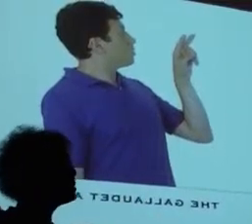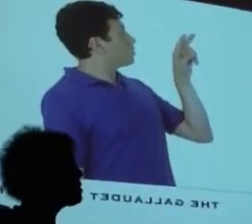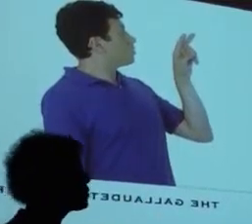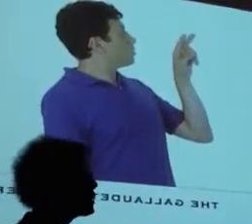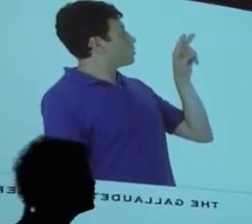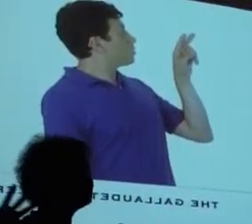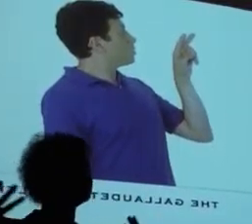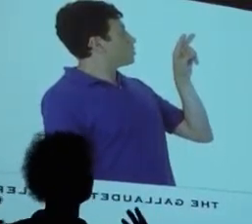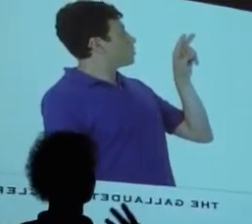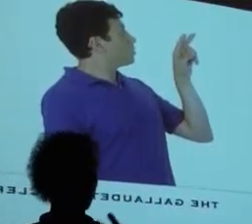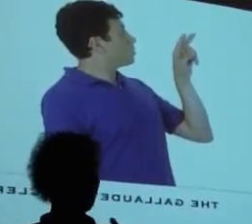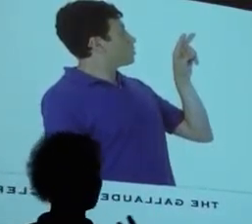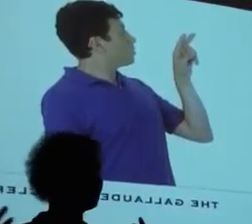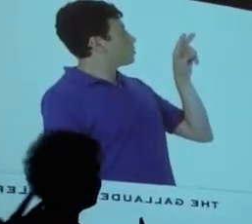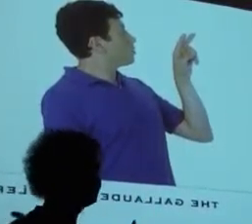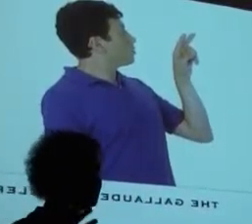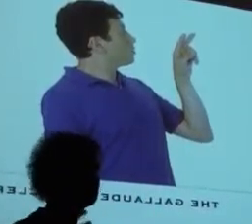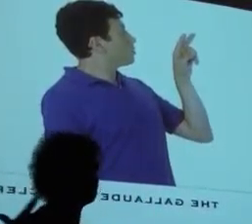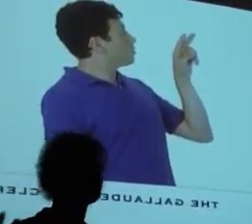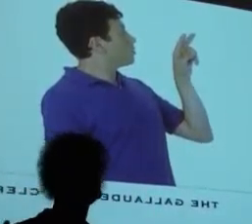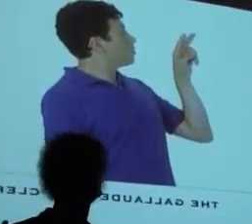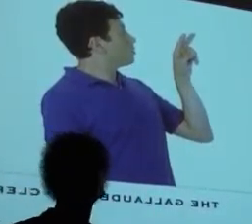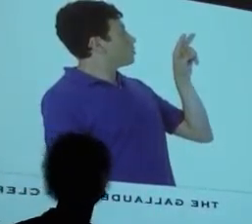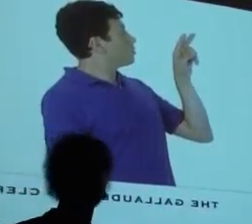remember where these people are in juxtaposition to one another.